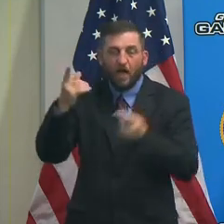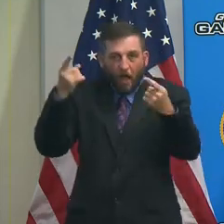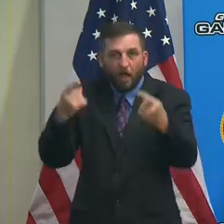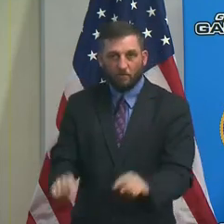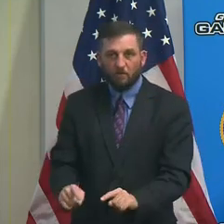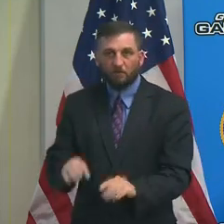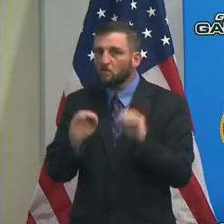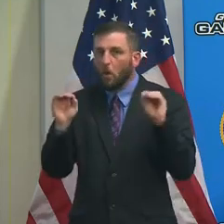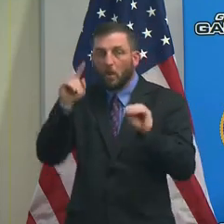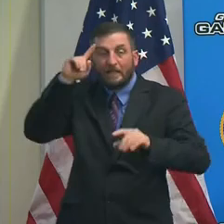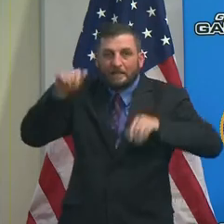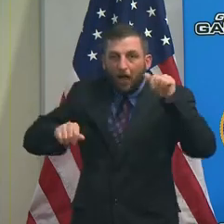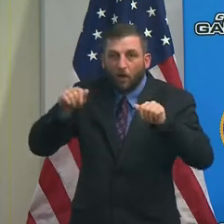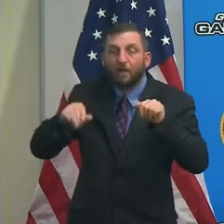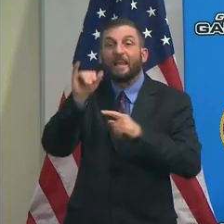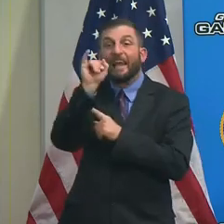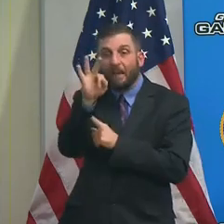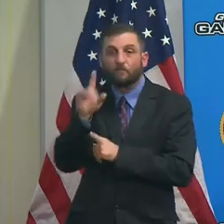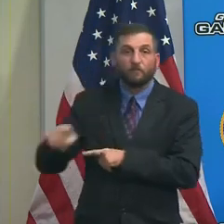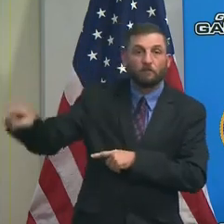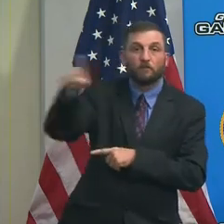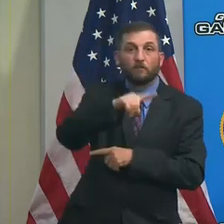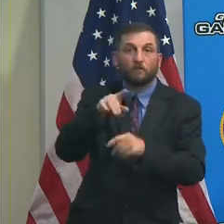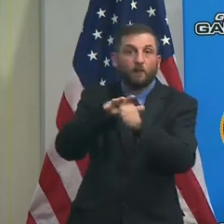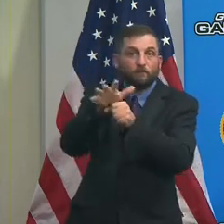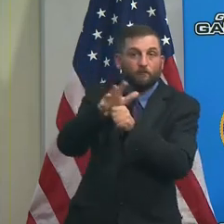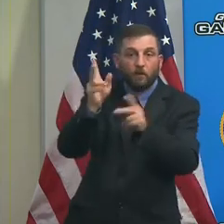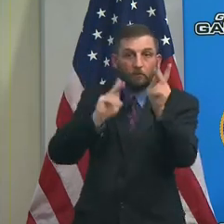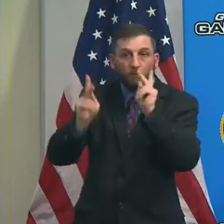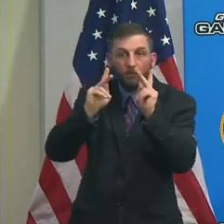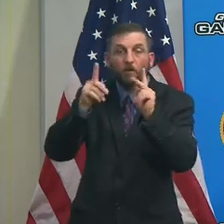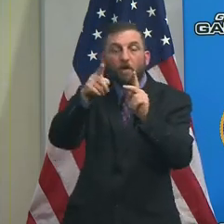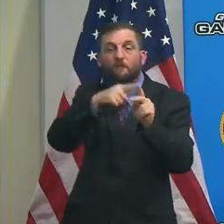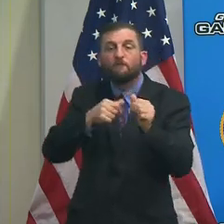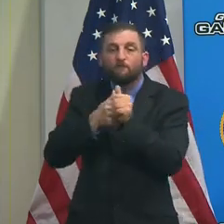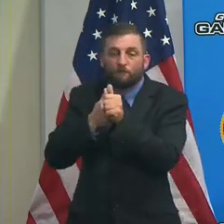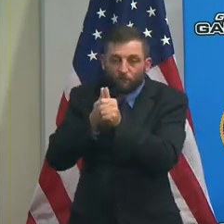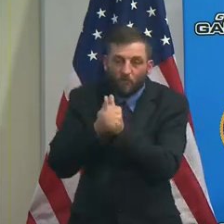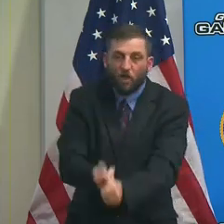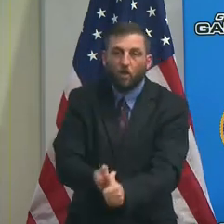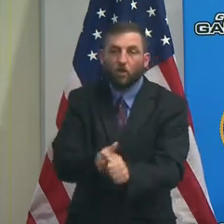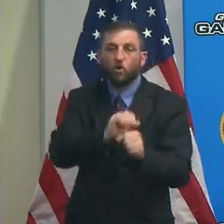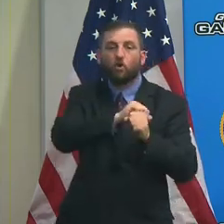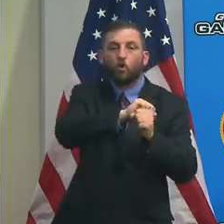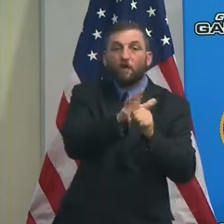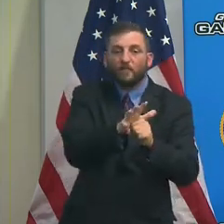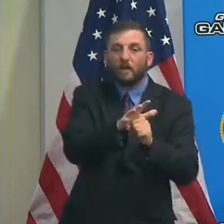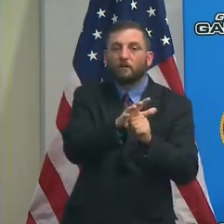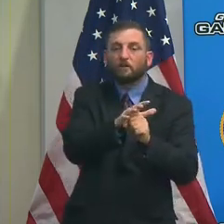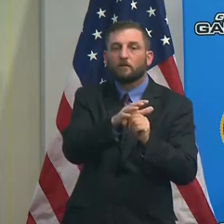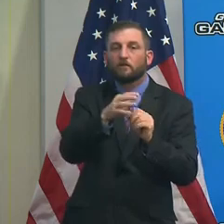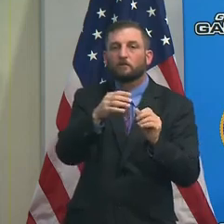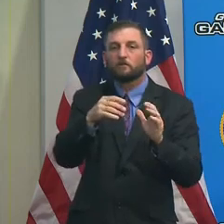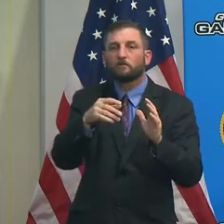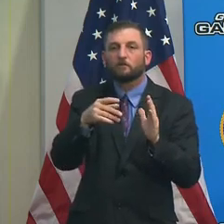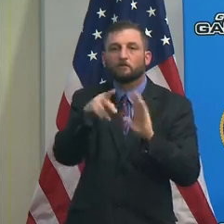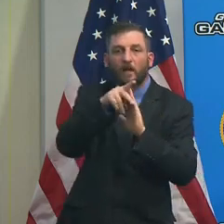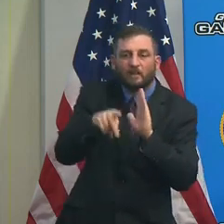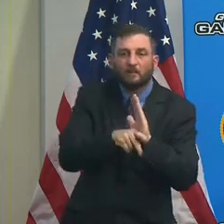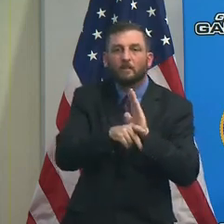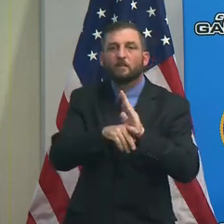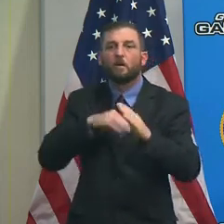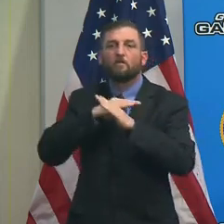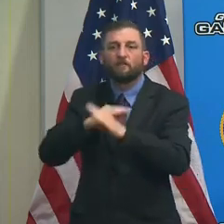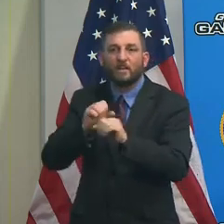happen if enough people in Louisiana follow all of the COVID protocols and mitigation measures that are in